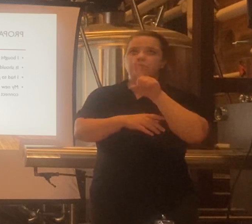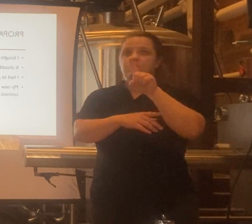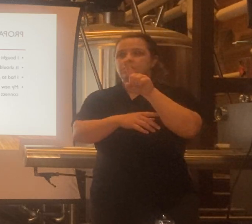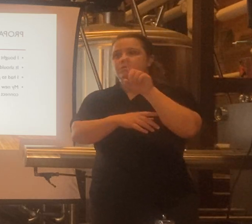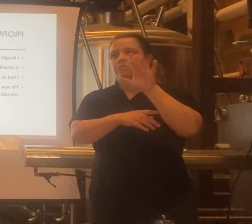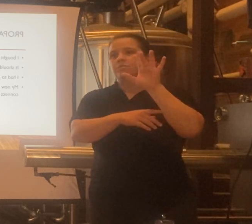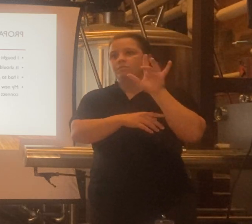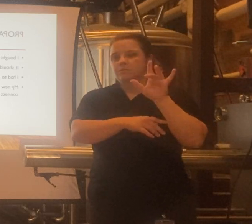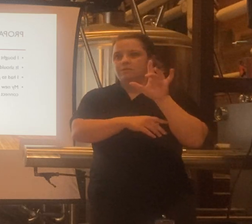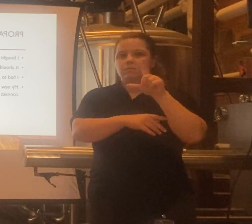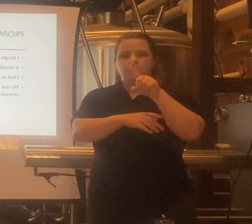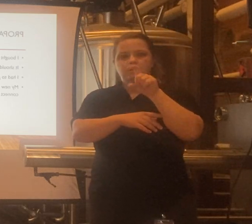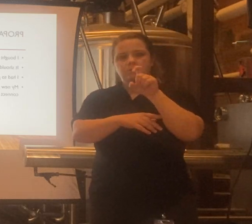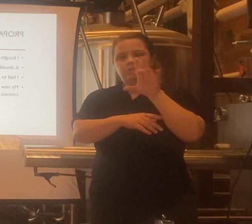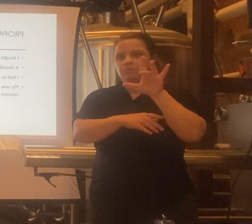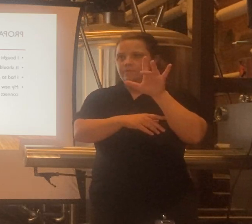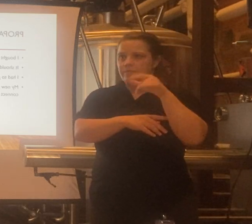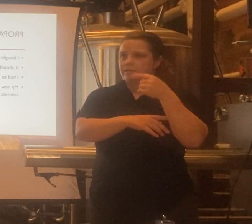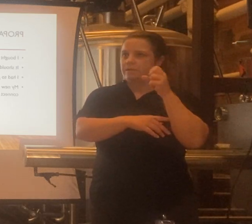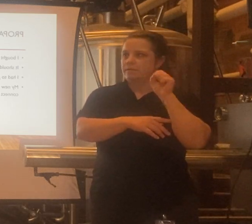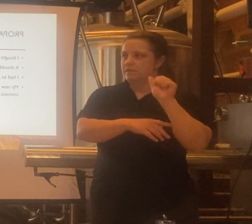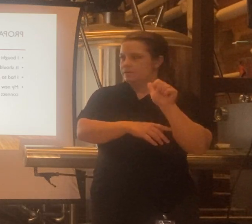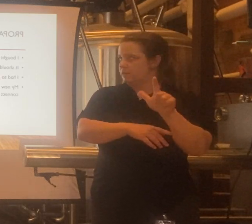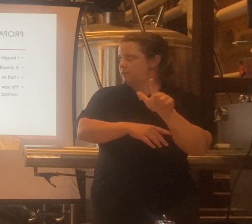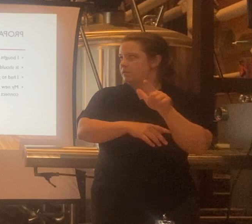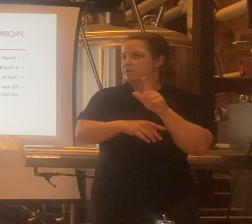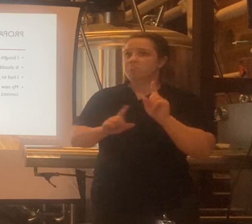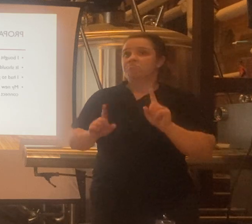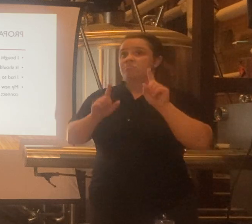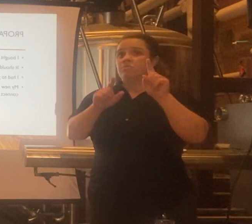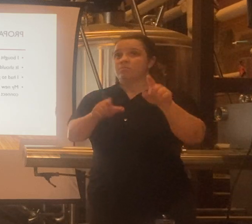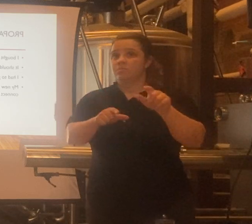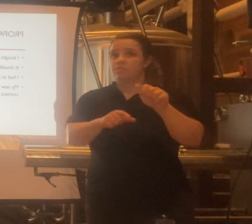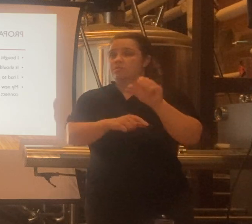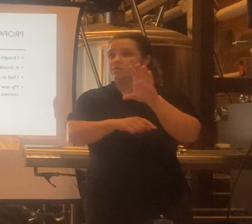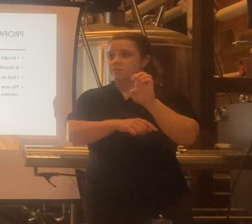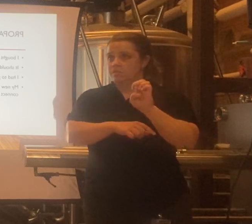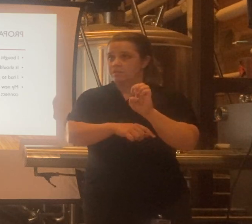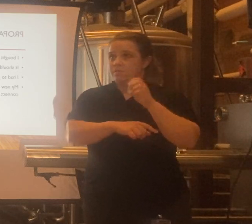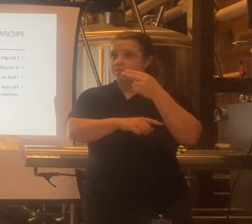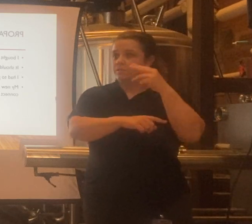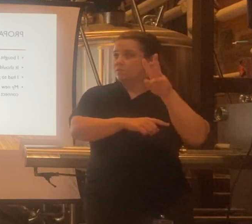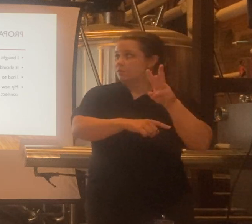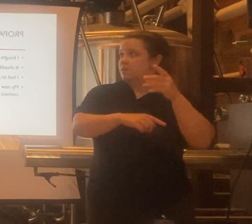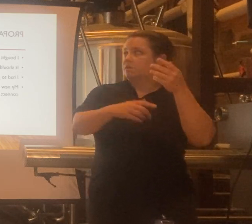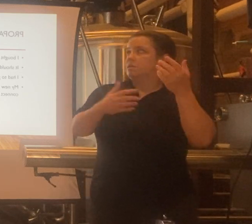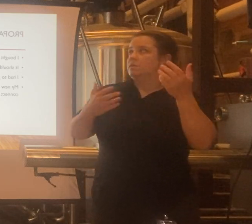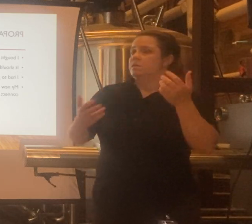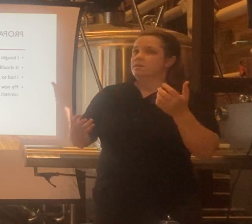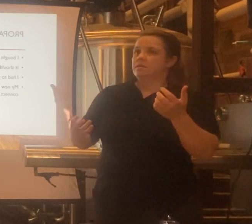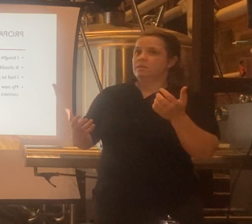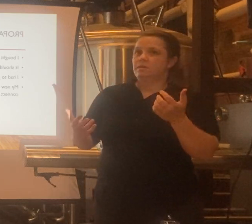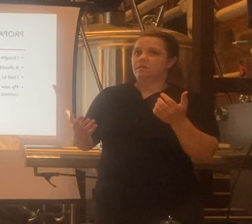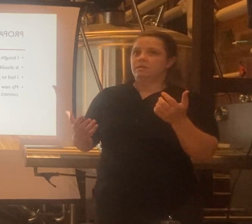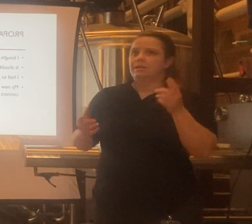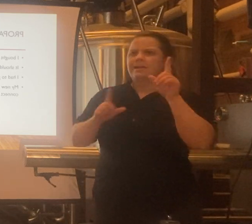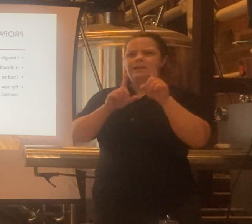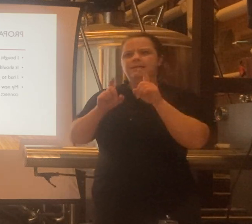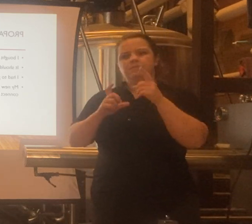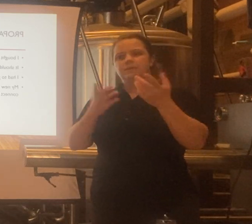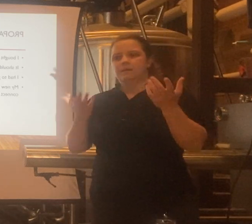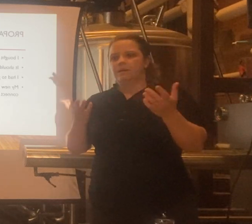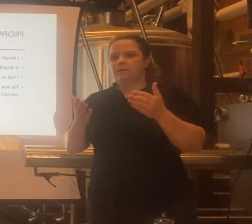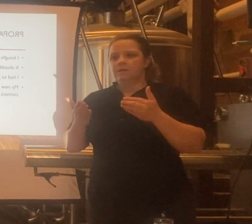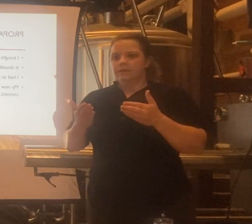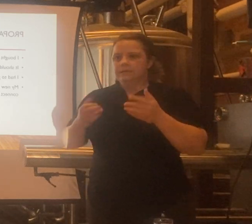the Ace Hardware and filled it up. I asked the guy, so what happened to you guys during the tornado? How long did you get gas and how long without gas? Of course, I